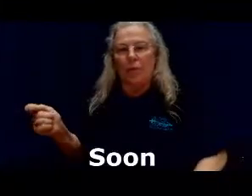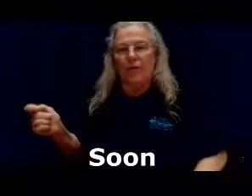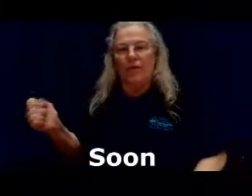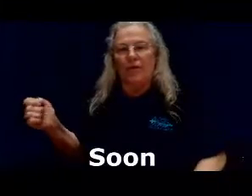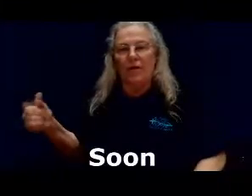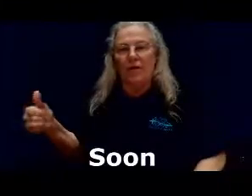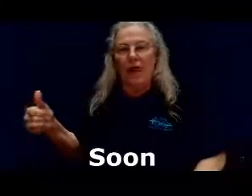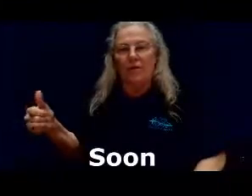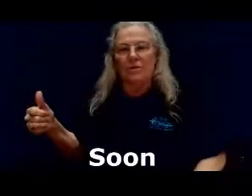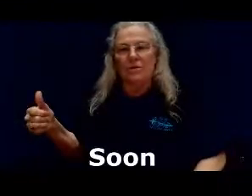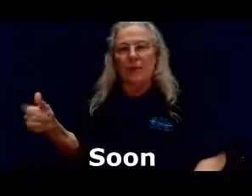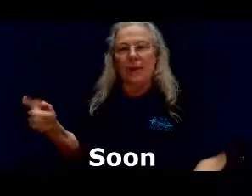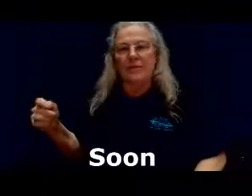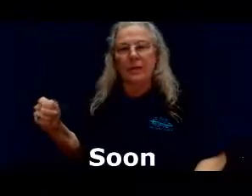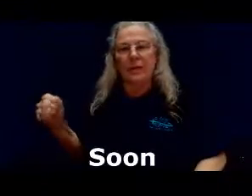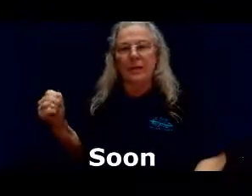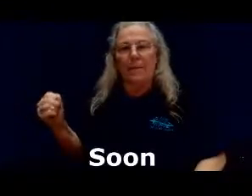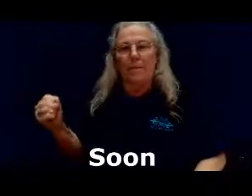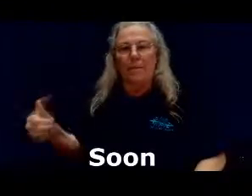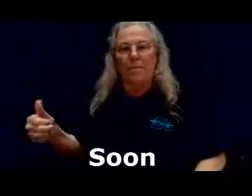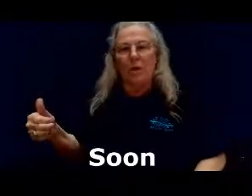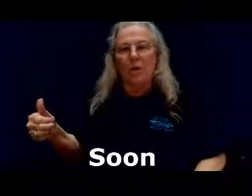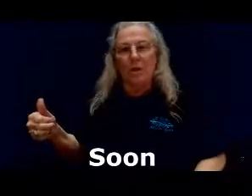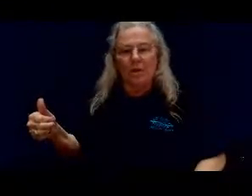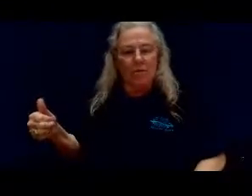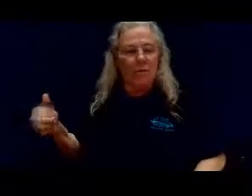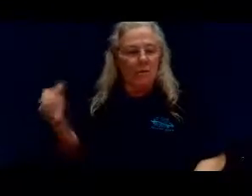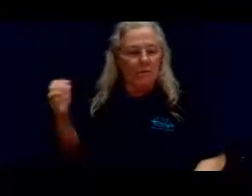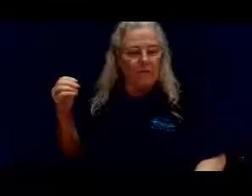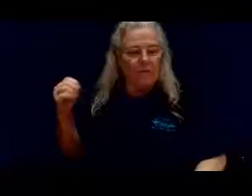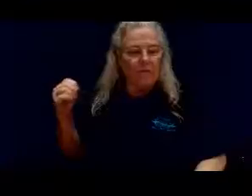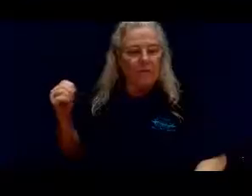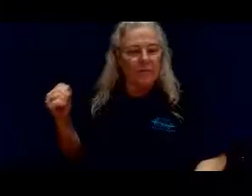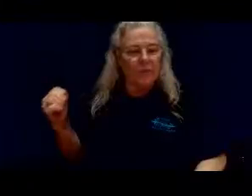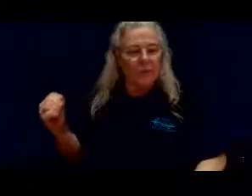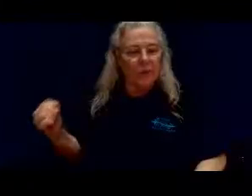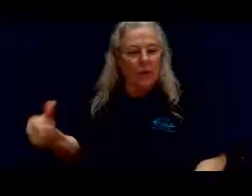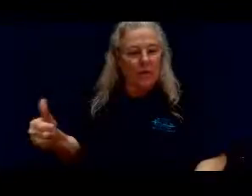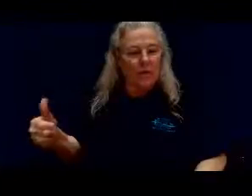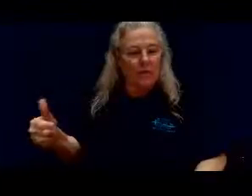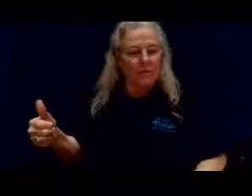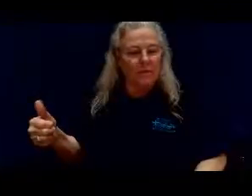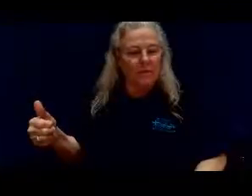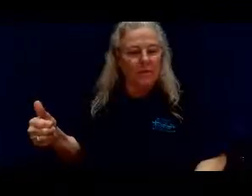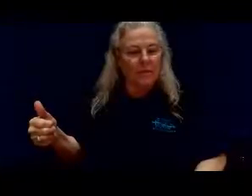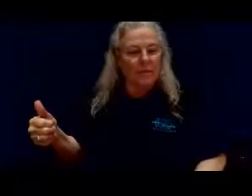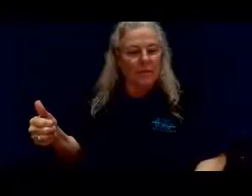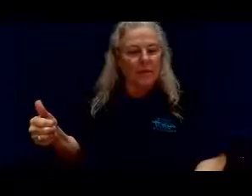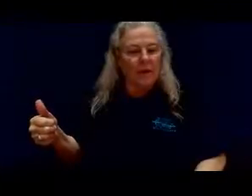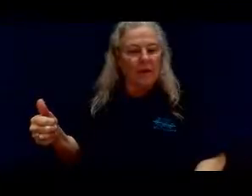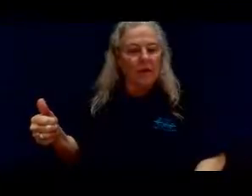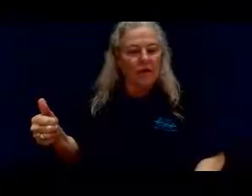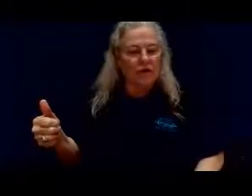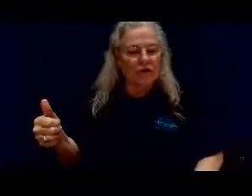pointer finger and it just pops out. Quick. Quick. Or soon.